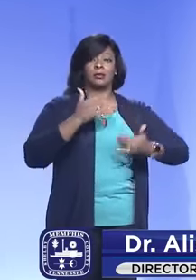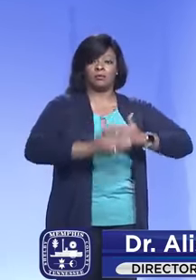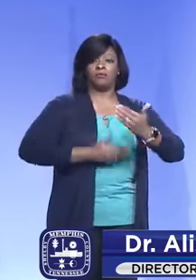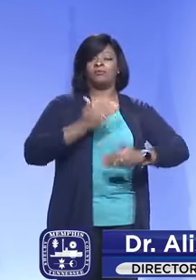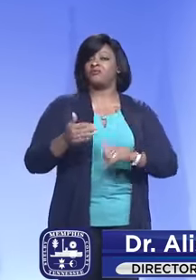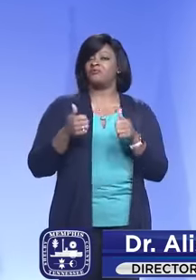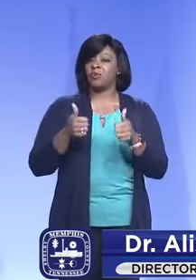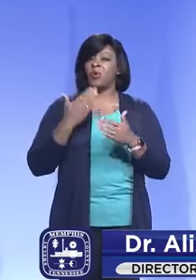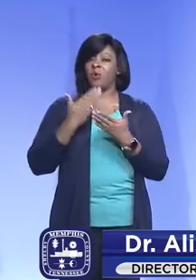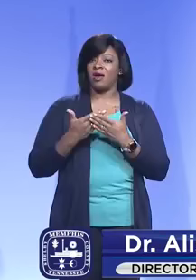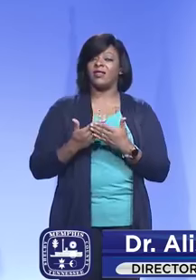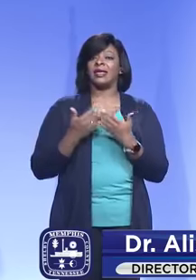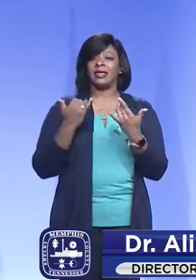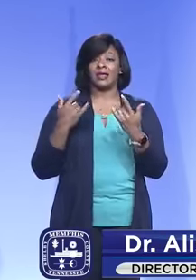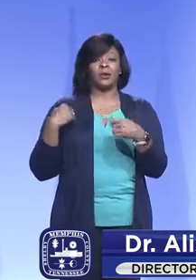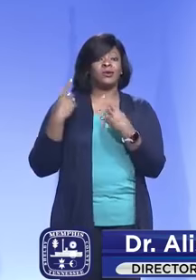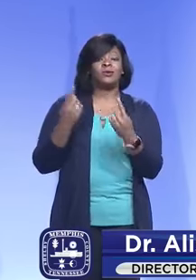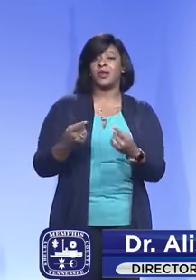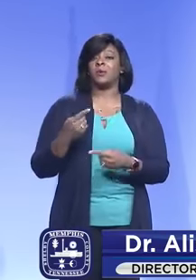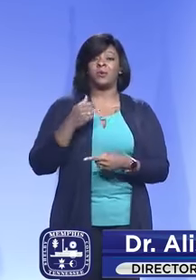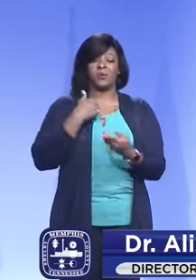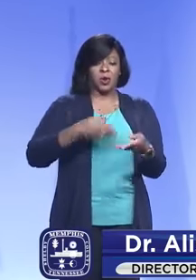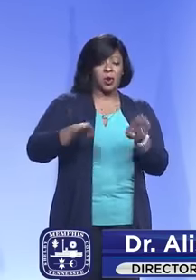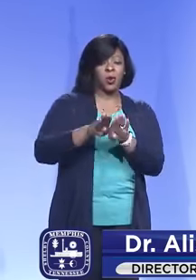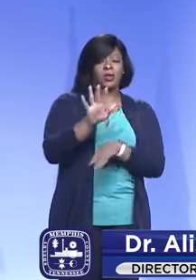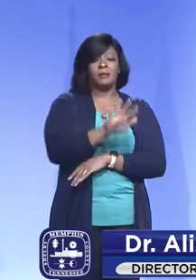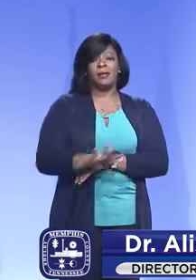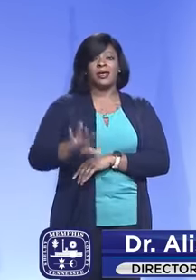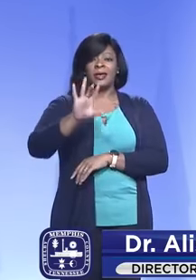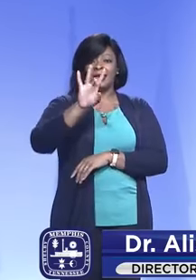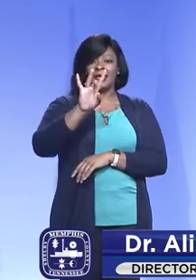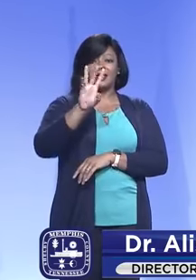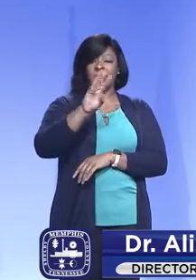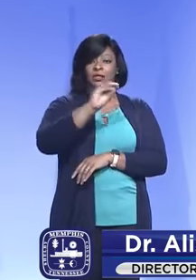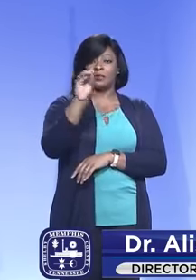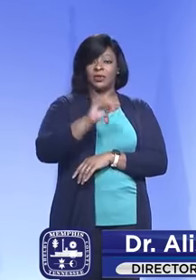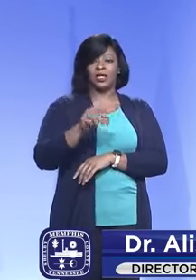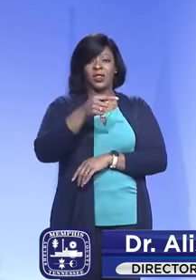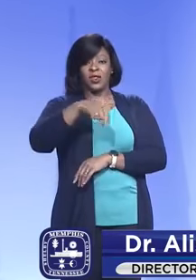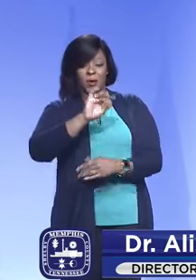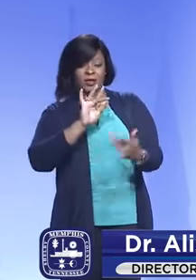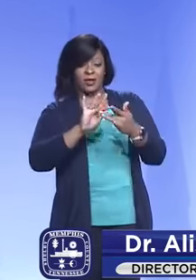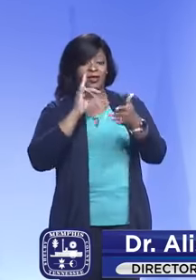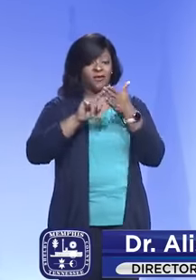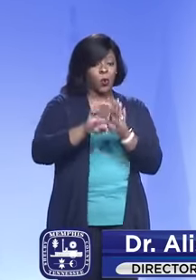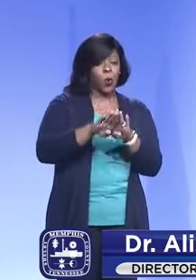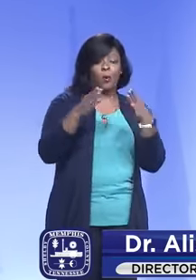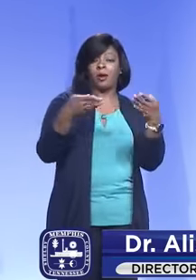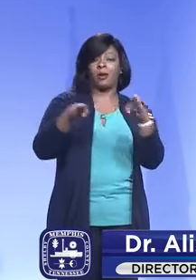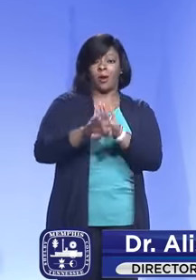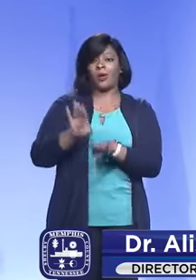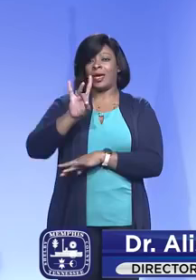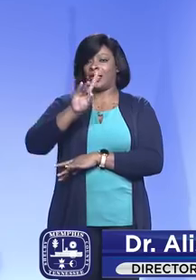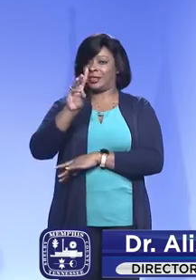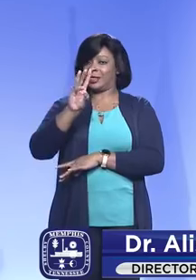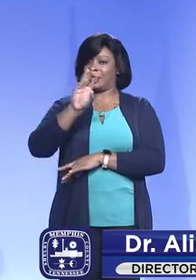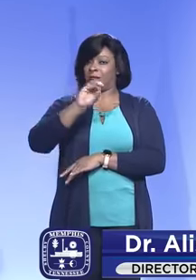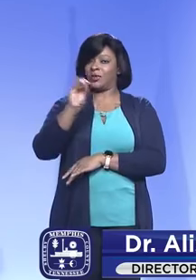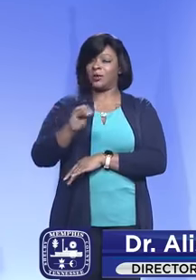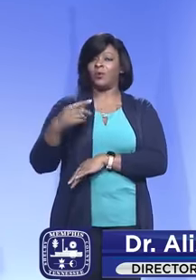well, and to date we have been able to close approximately 86% of those contact investigations, and to date